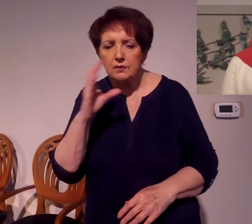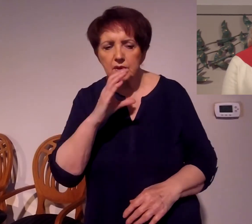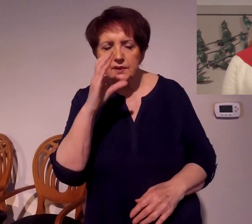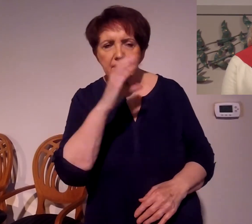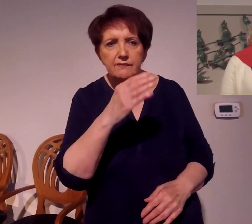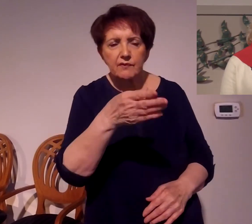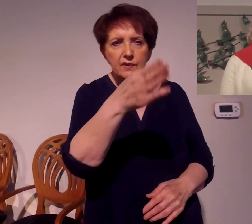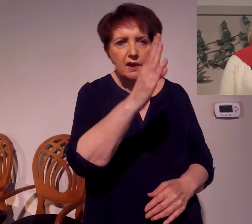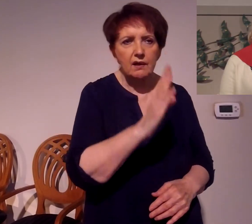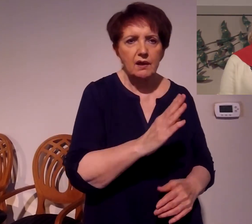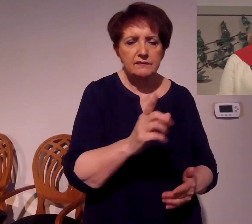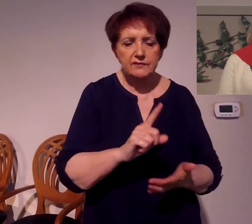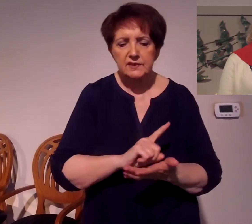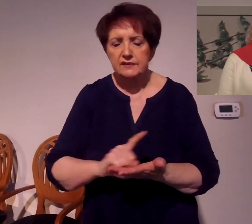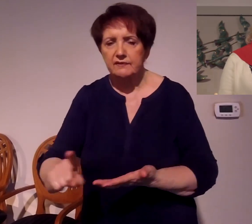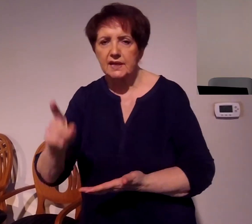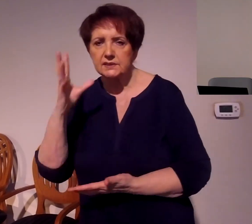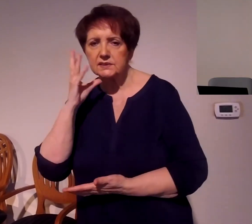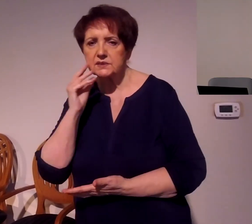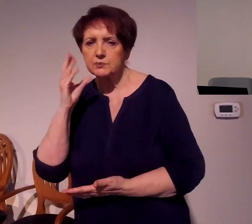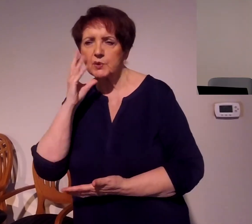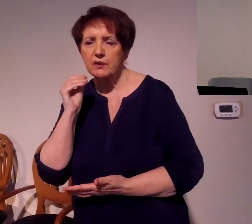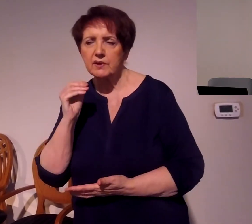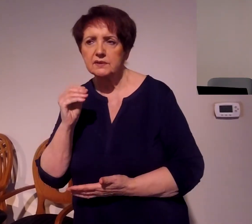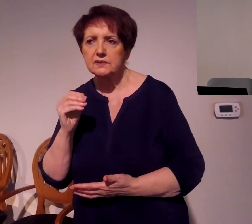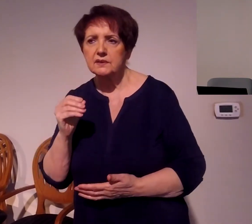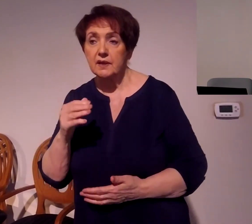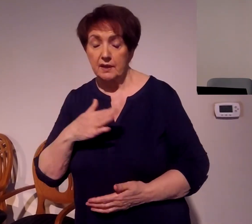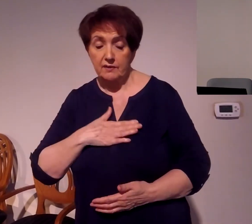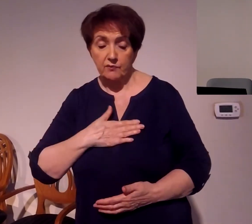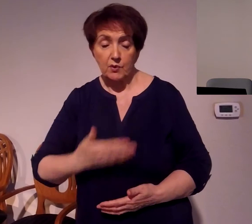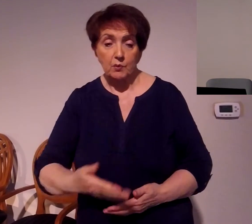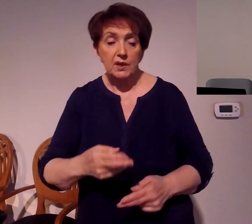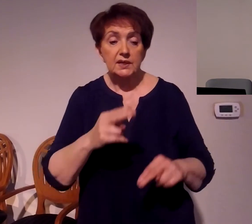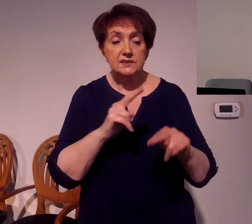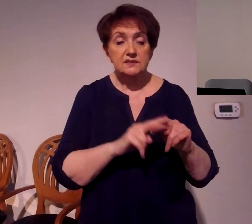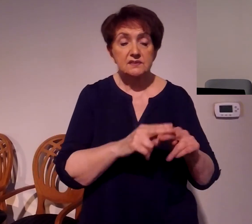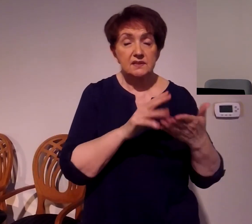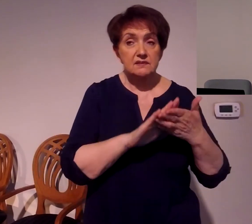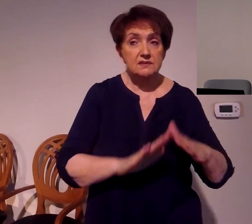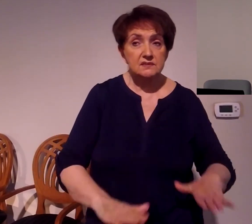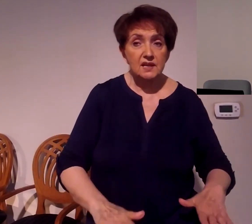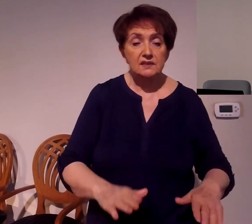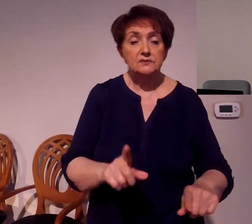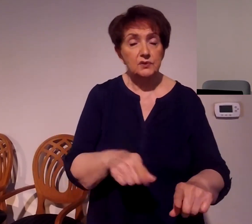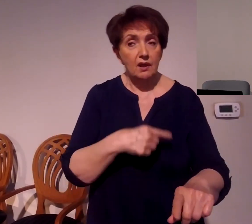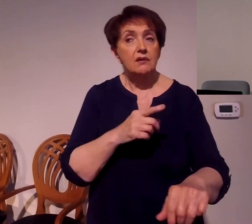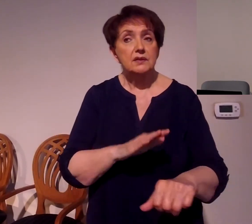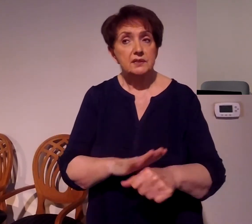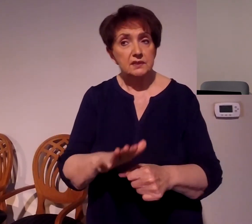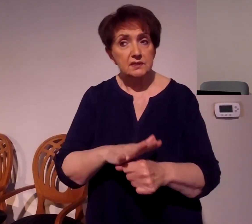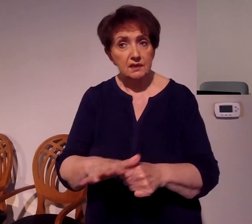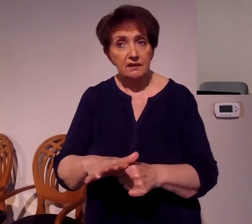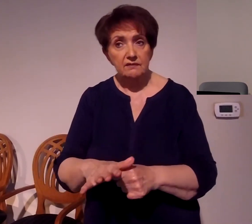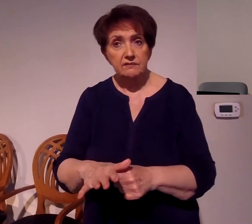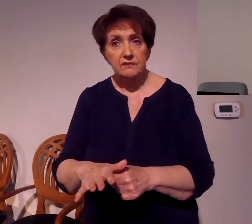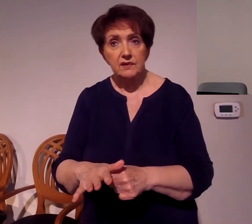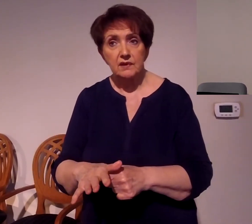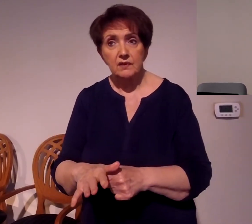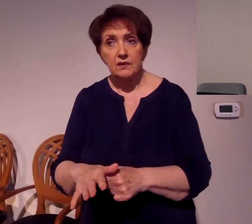divine experience. And if we are willing to sit in silence long enough, what will happen is